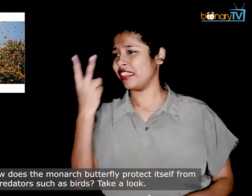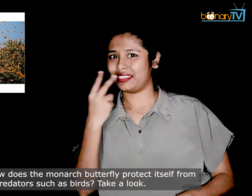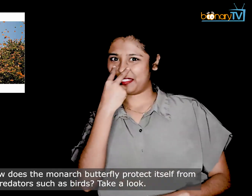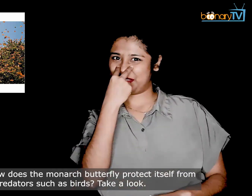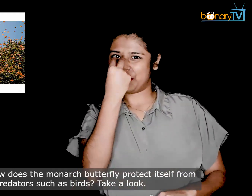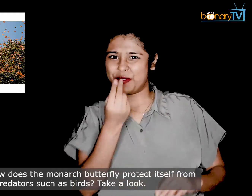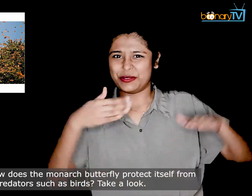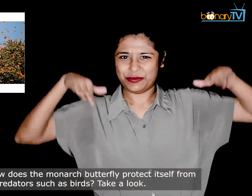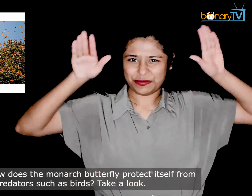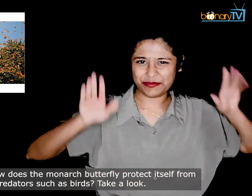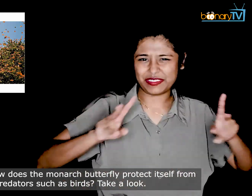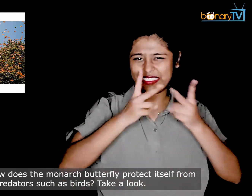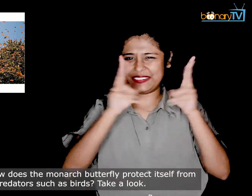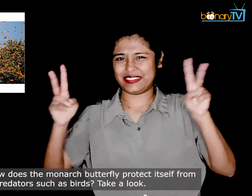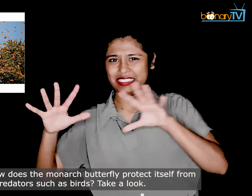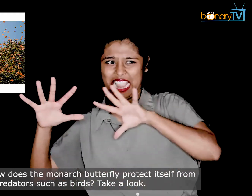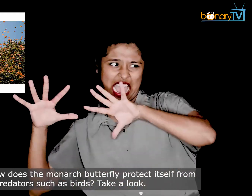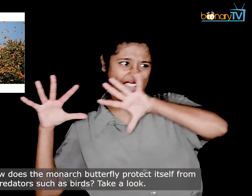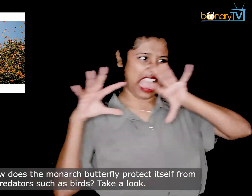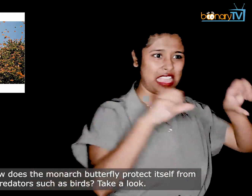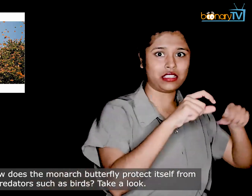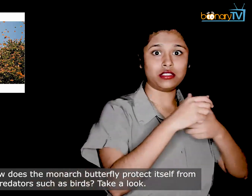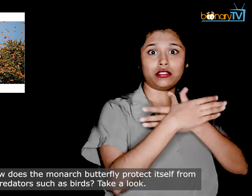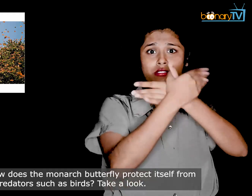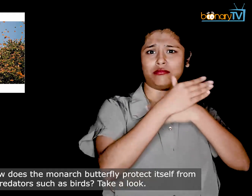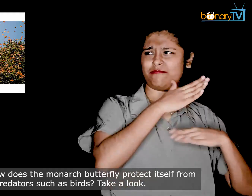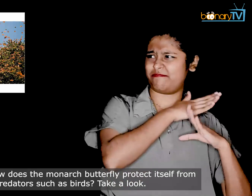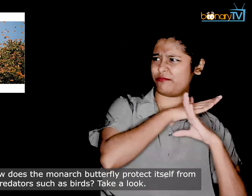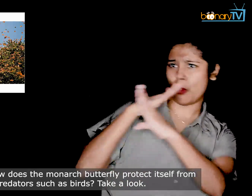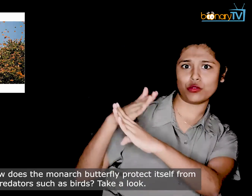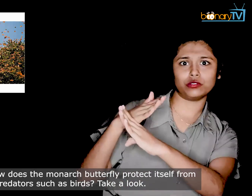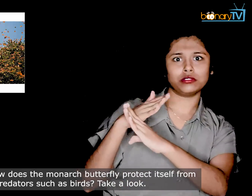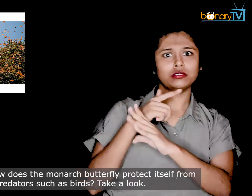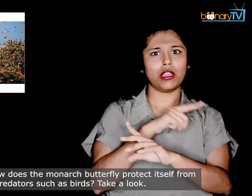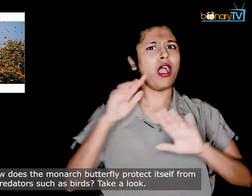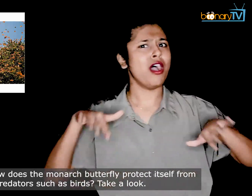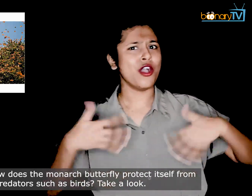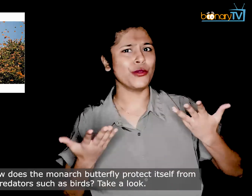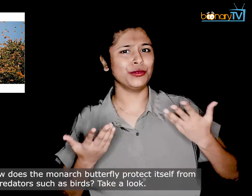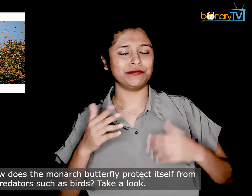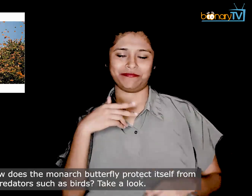monarch butterfly protect itself from predators such as birds? Take a look.